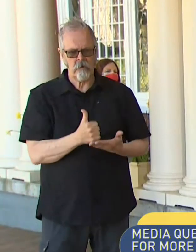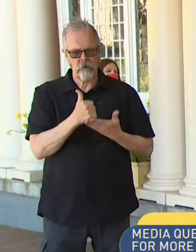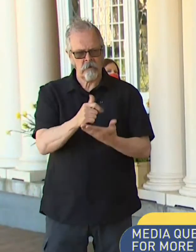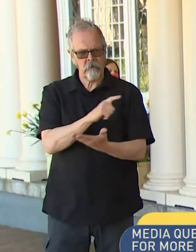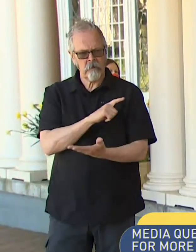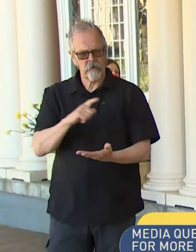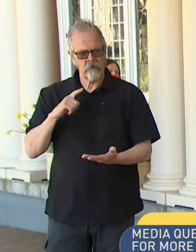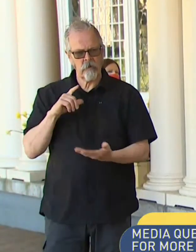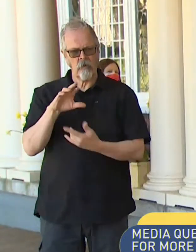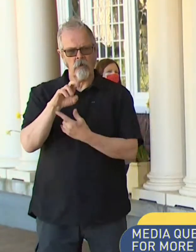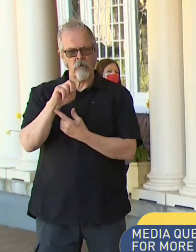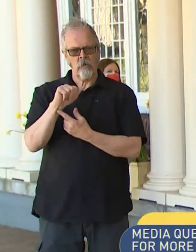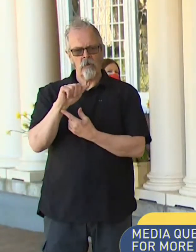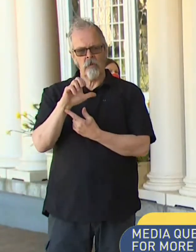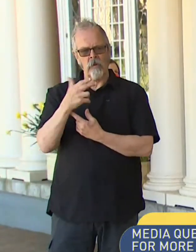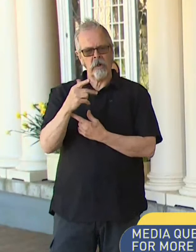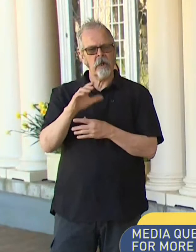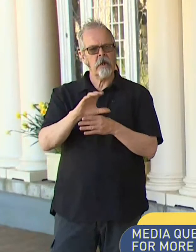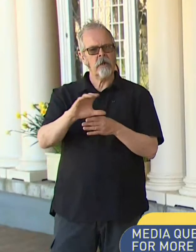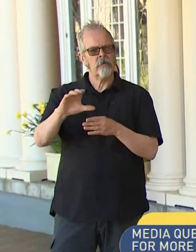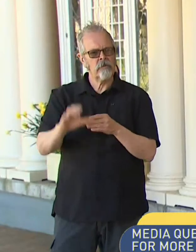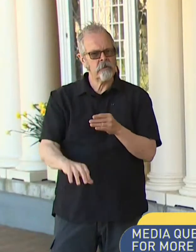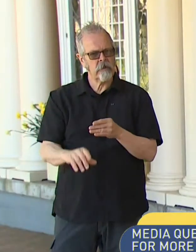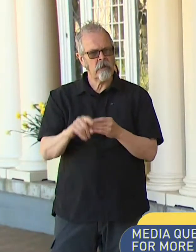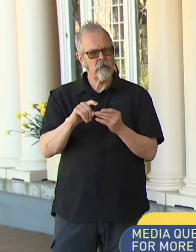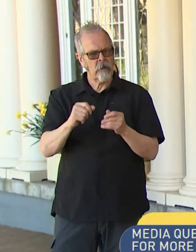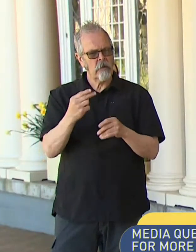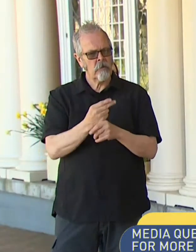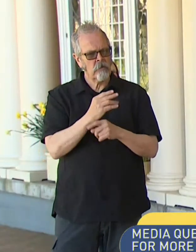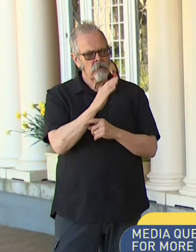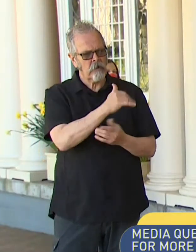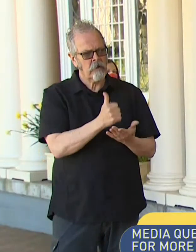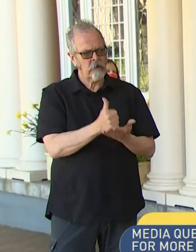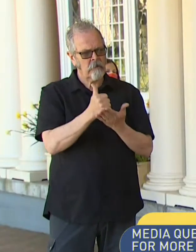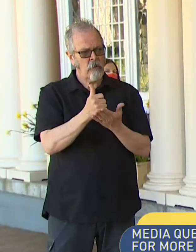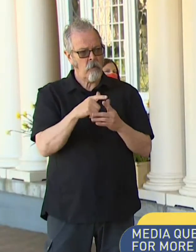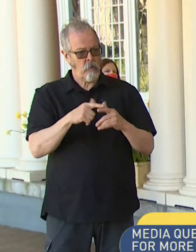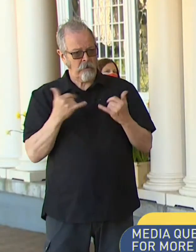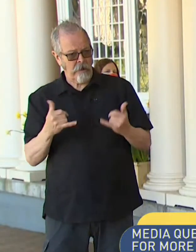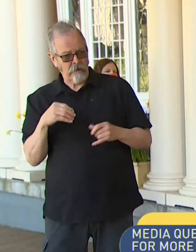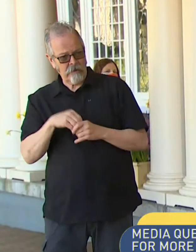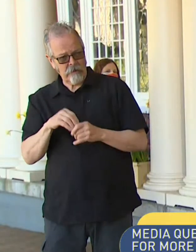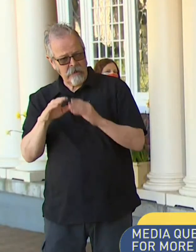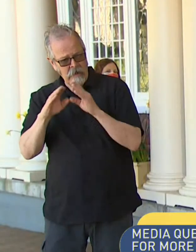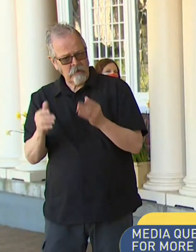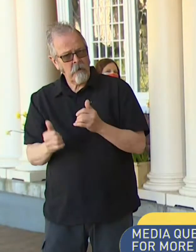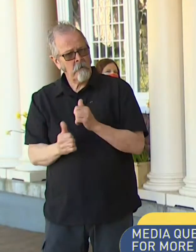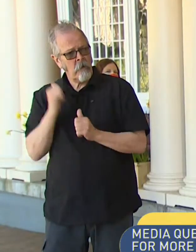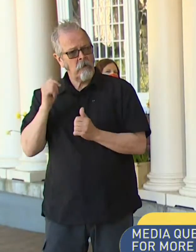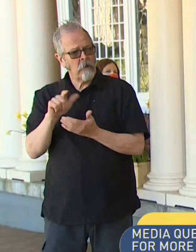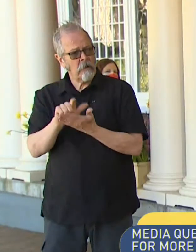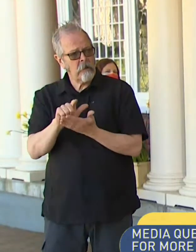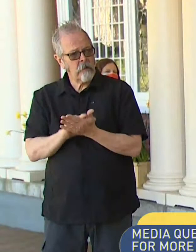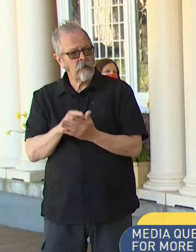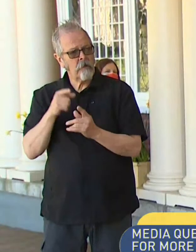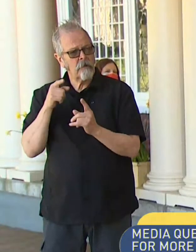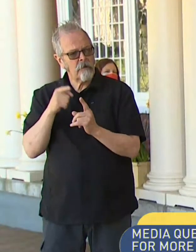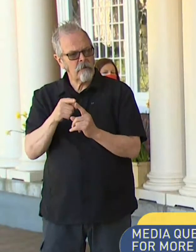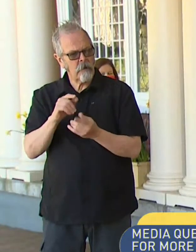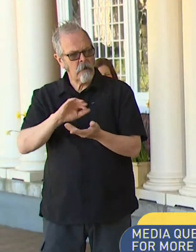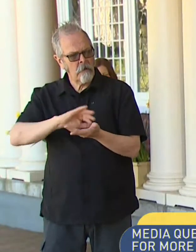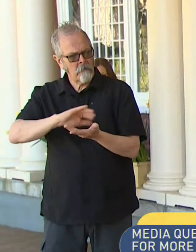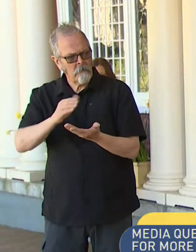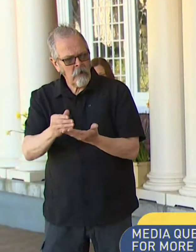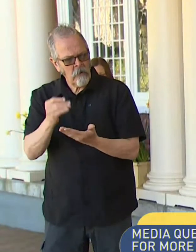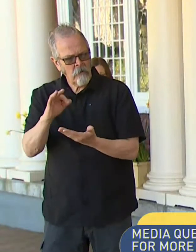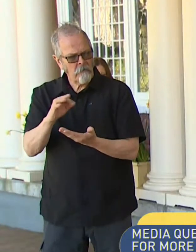and I think they could use your help right now in that the House, a majority wants to legalize a certain amount of personal use.